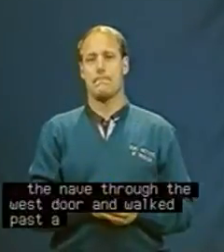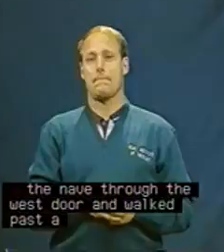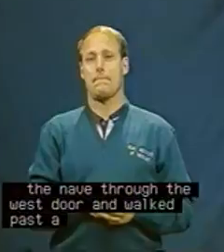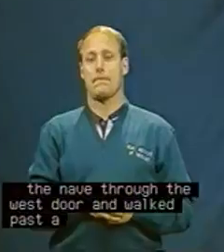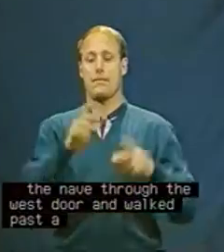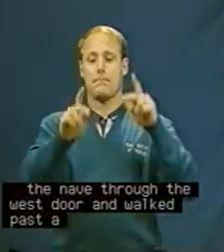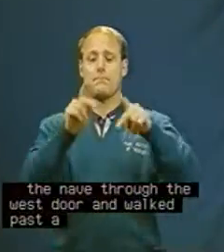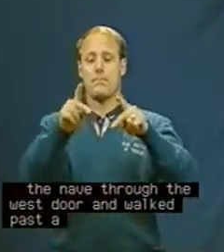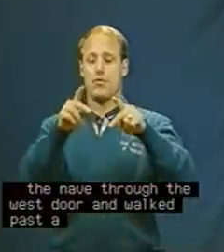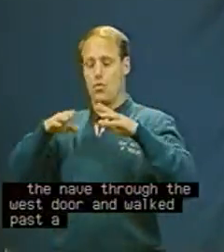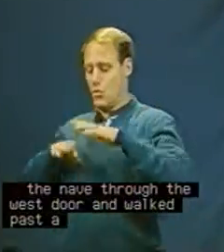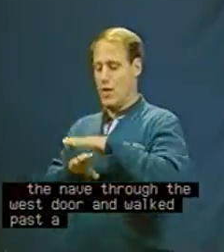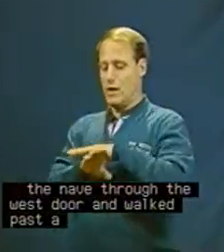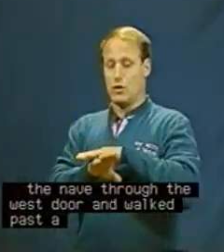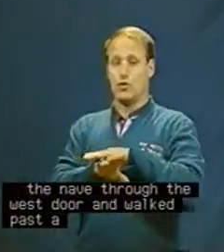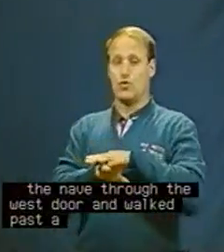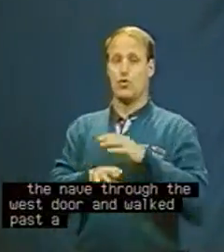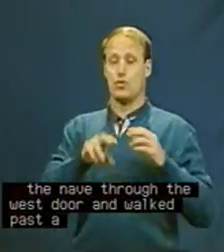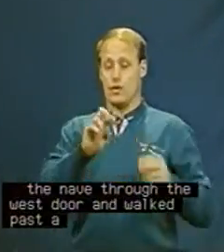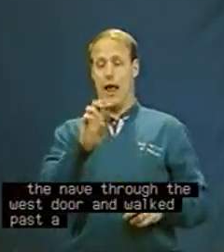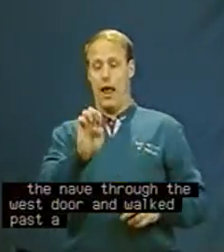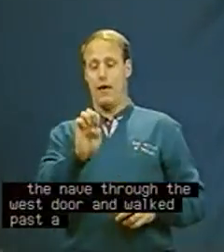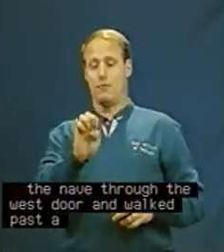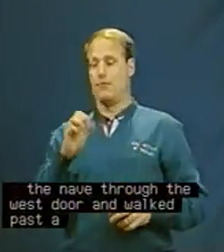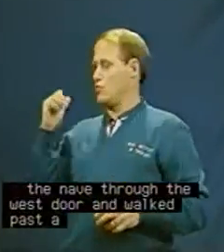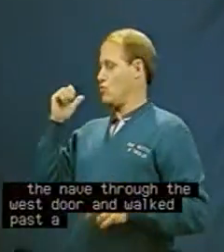the nave through the west door and walked past